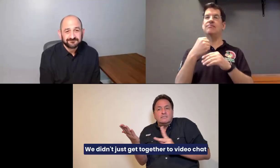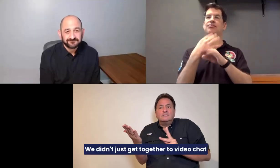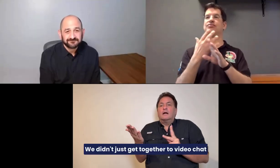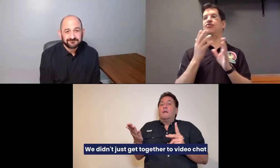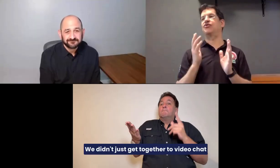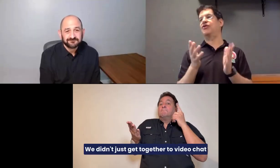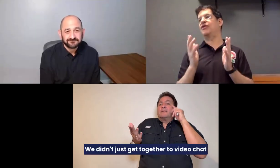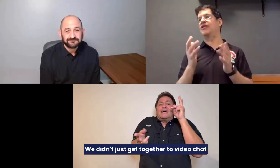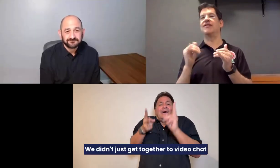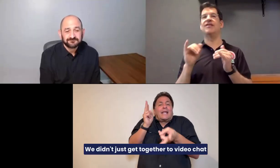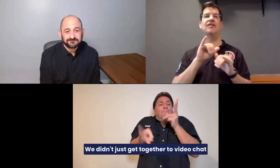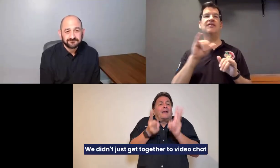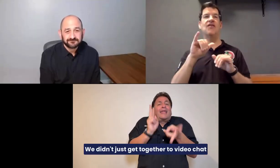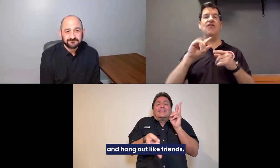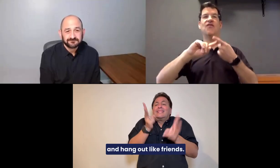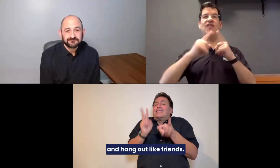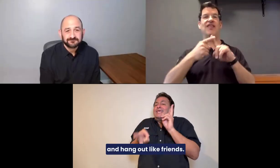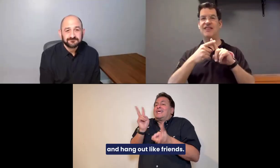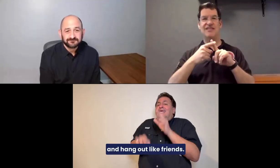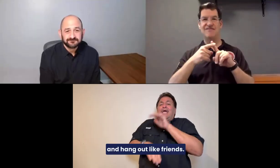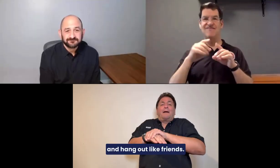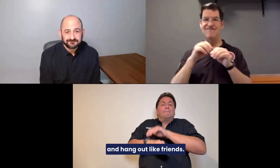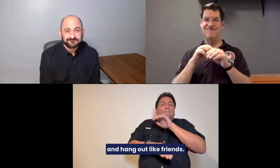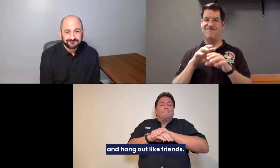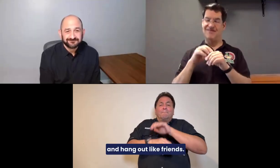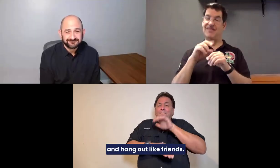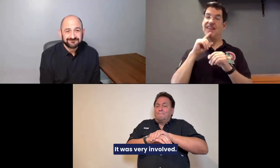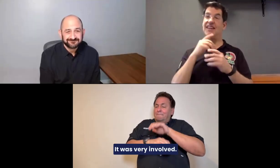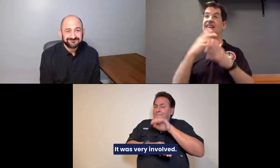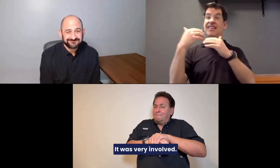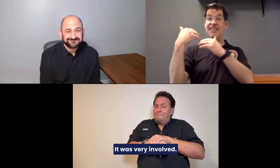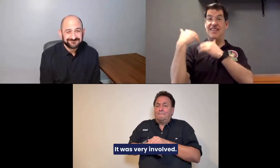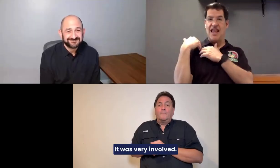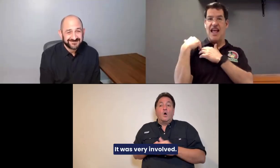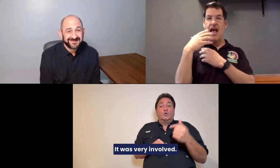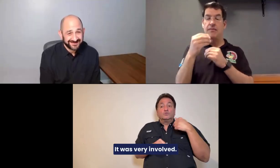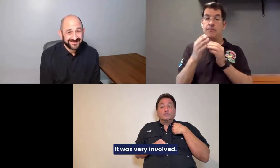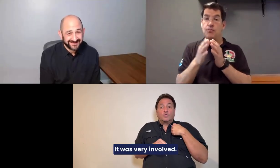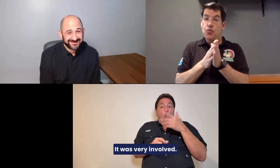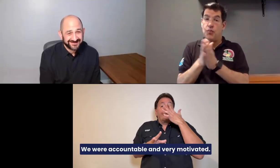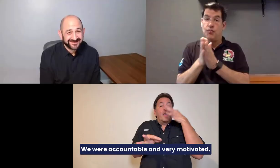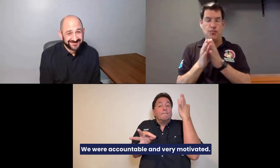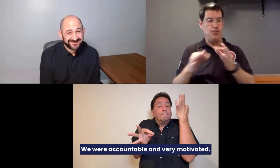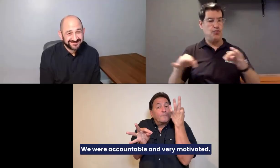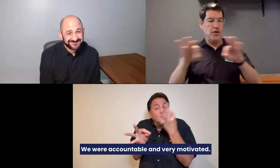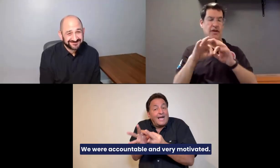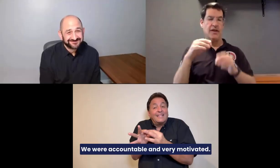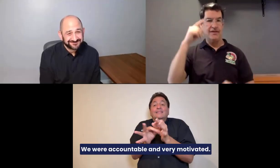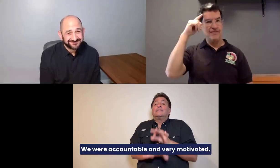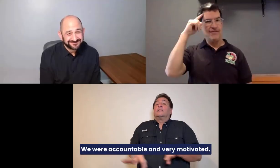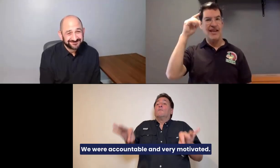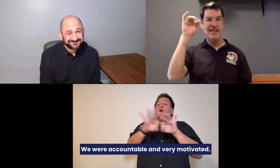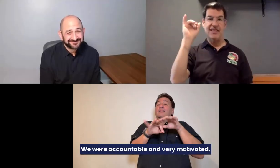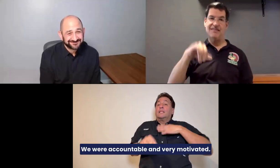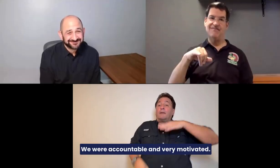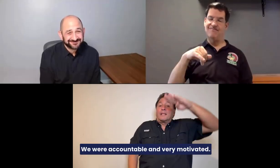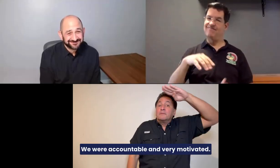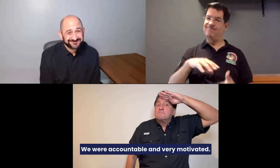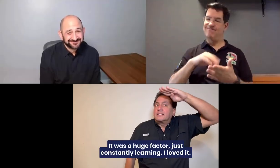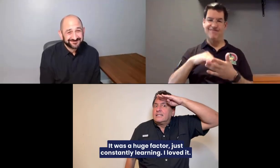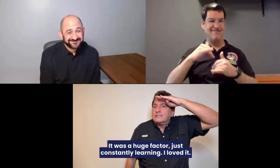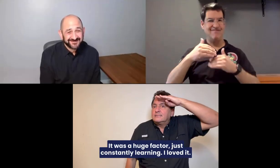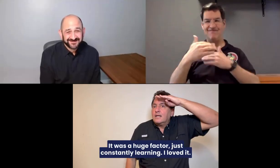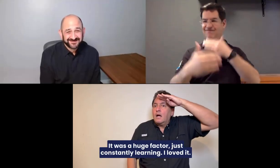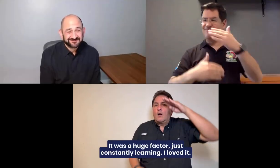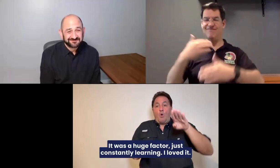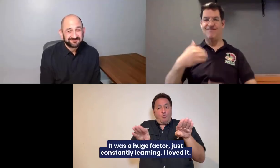just get together to video chat and hang out like friends. It was very involved. We were accountable and very motivated.